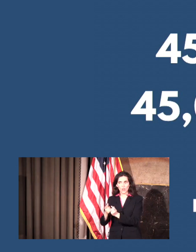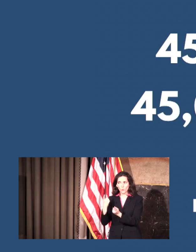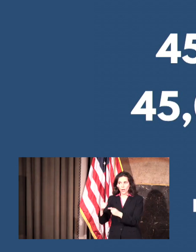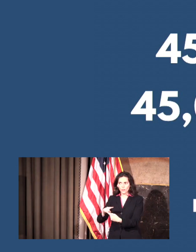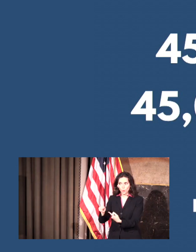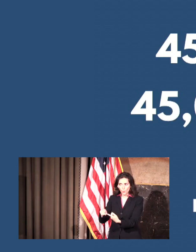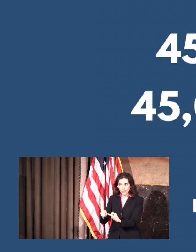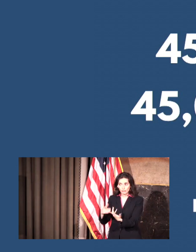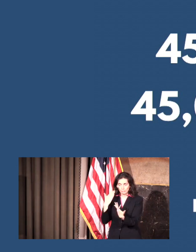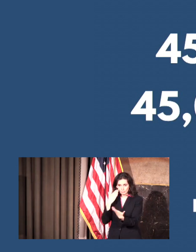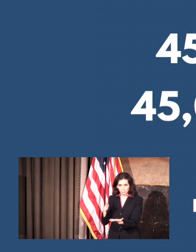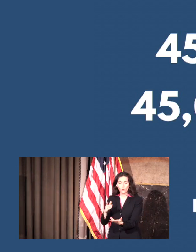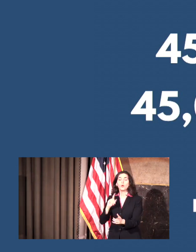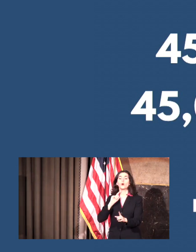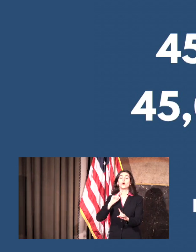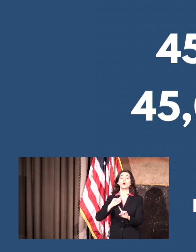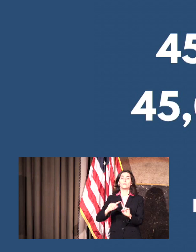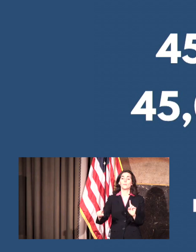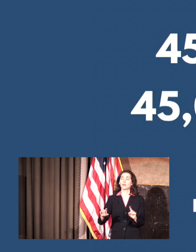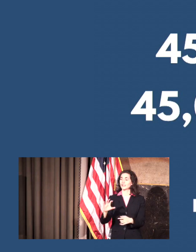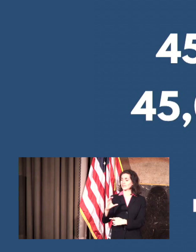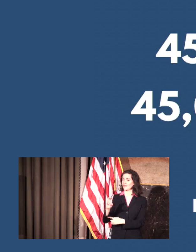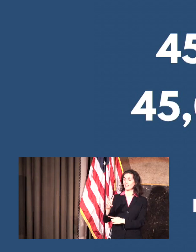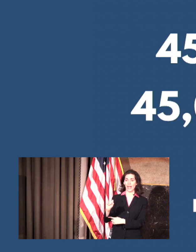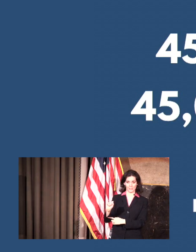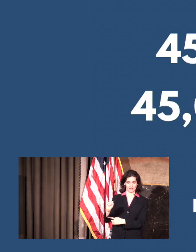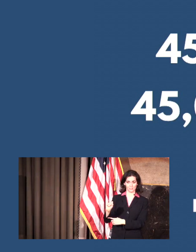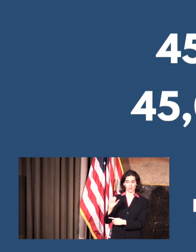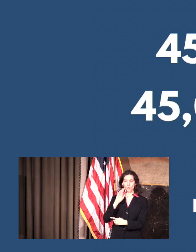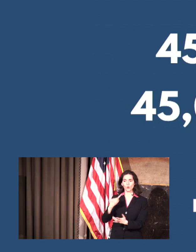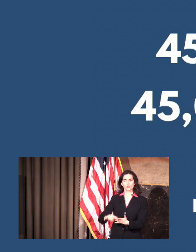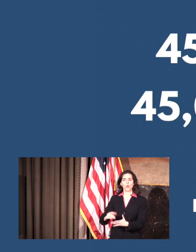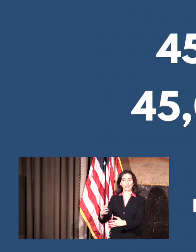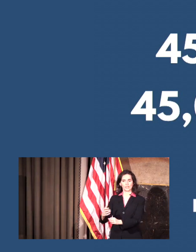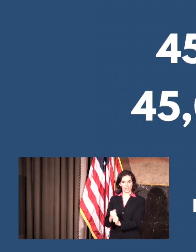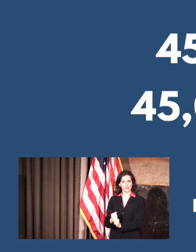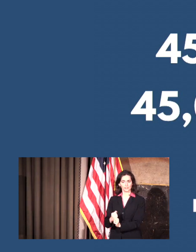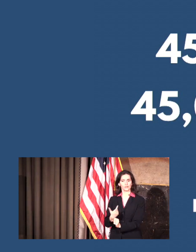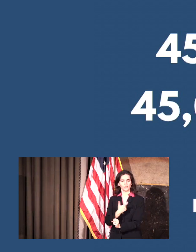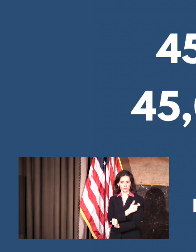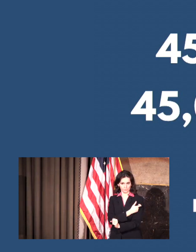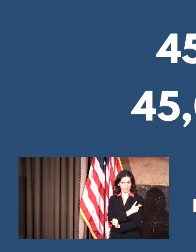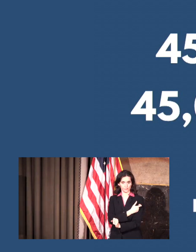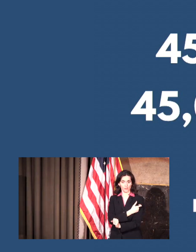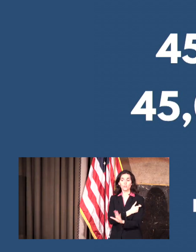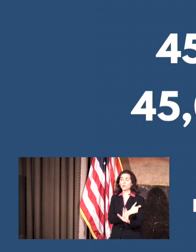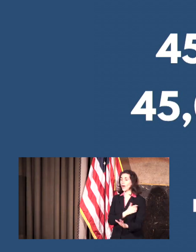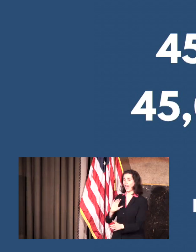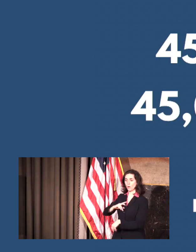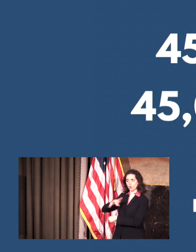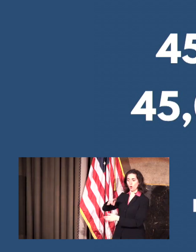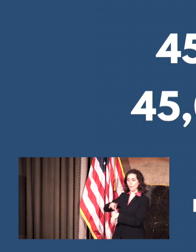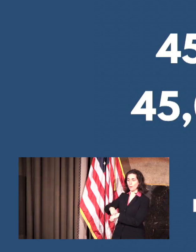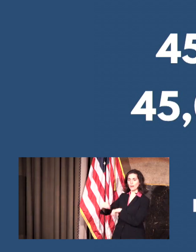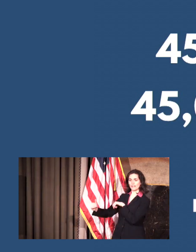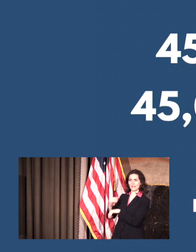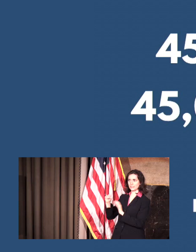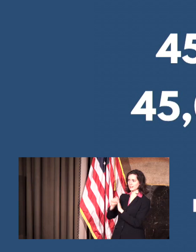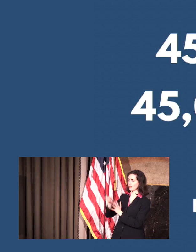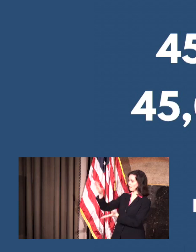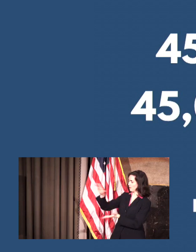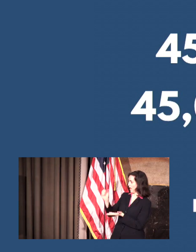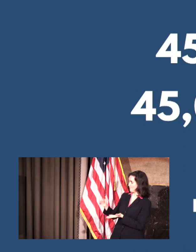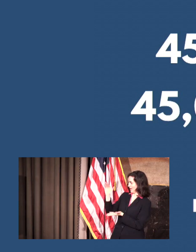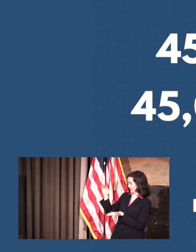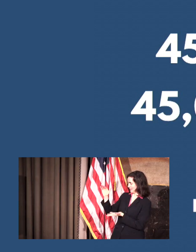will start to carry throughout the state through this federal partnership. Those are doses above and beyond what our normal allocation is,